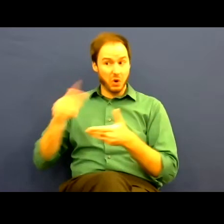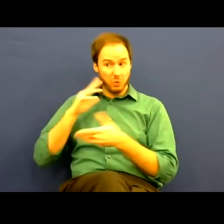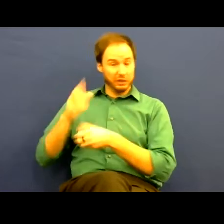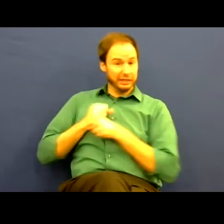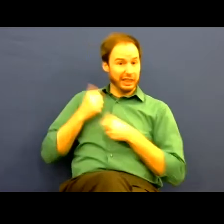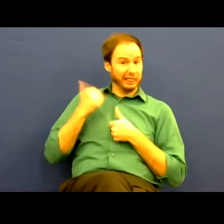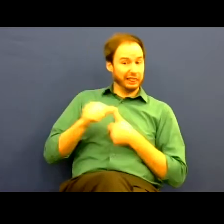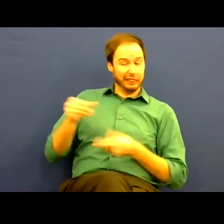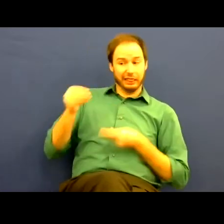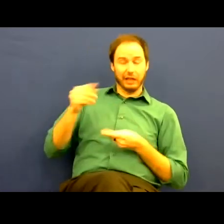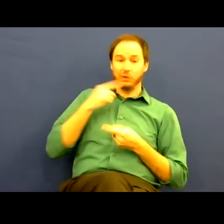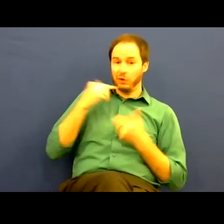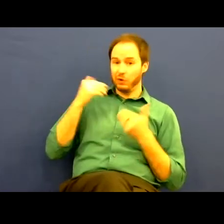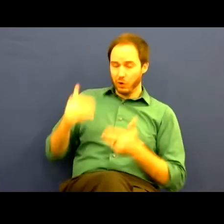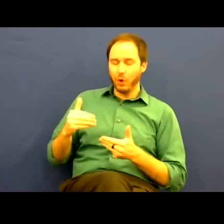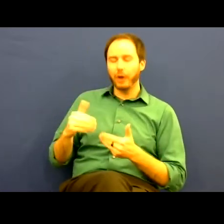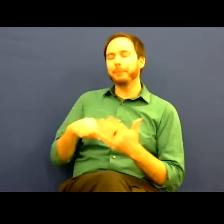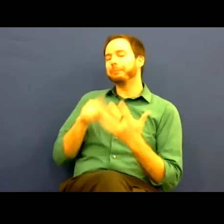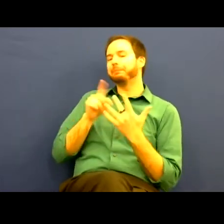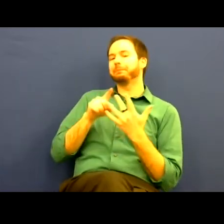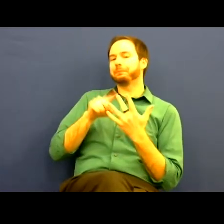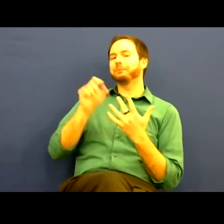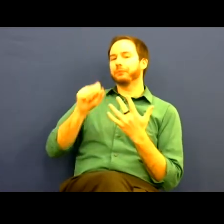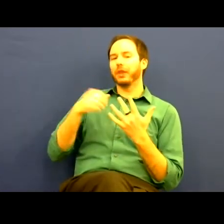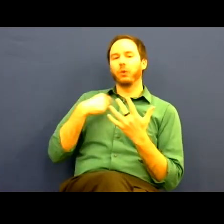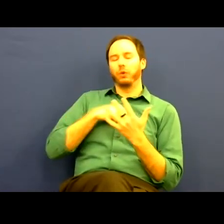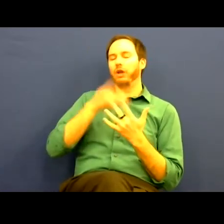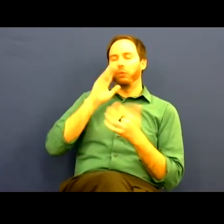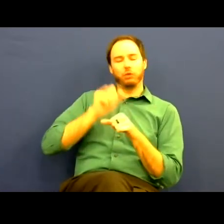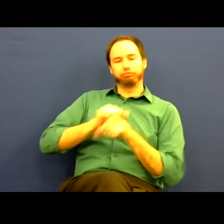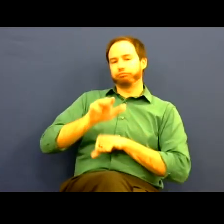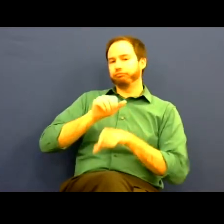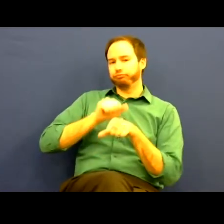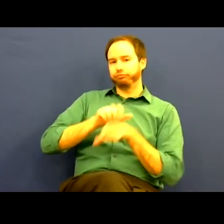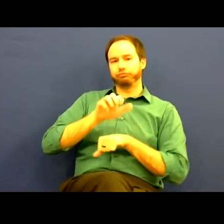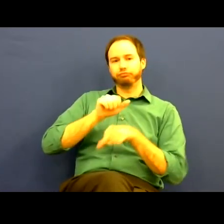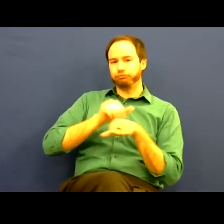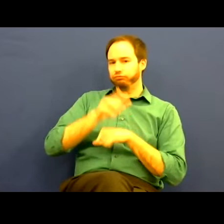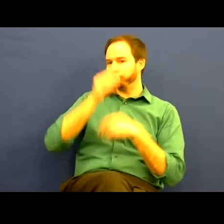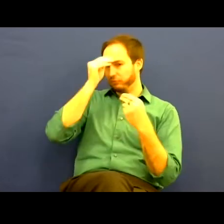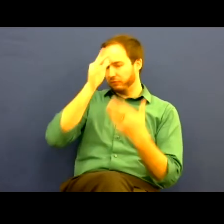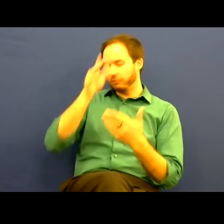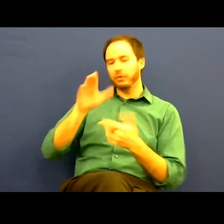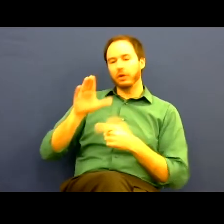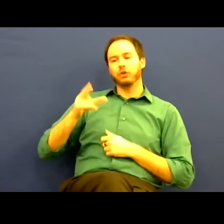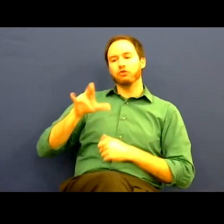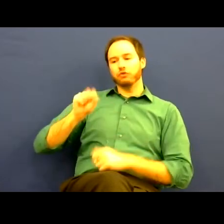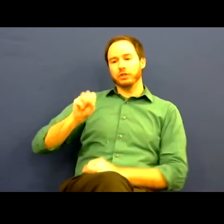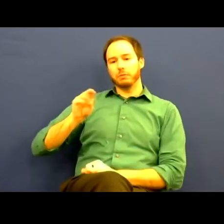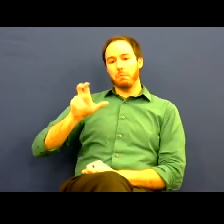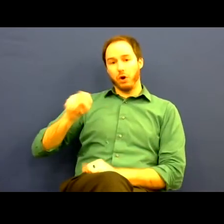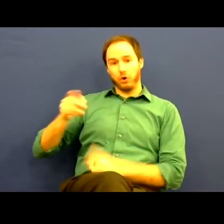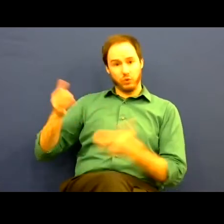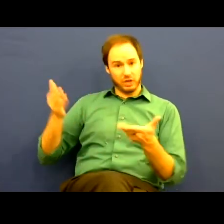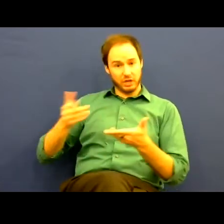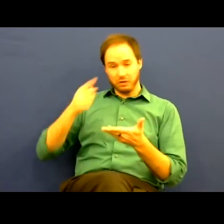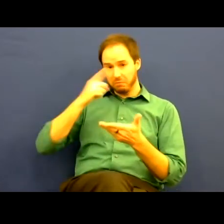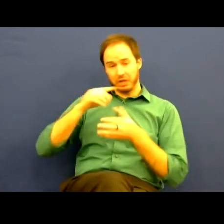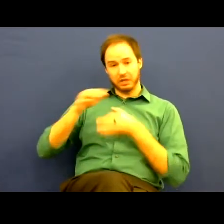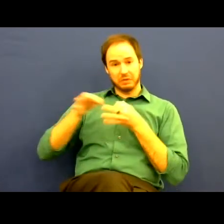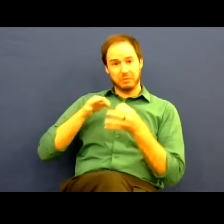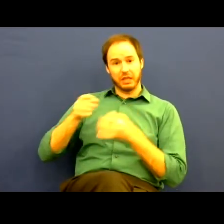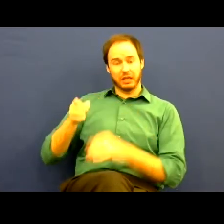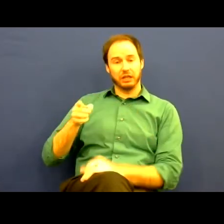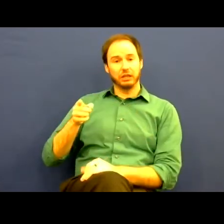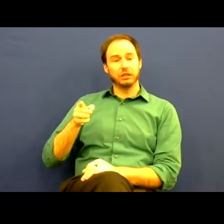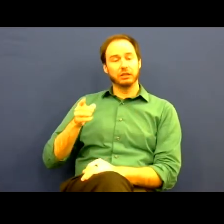letter saying to do that? Yeah, there'll be a bunch of additional information. Chris Martin, are you on? Do you want to add?